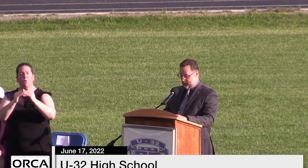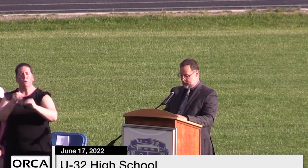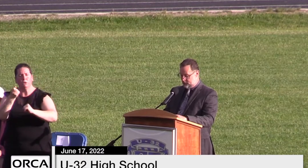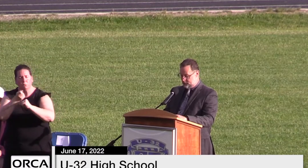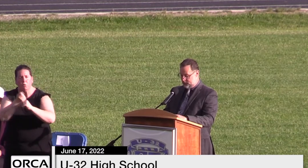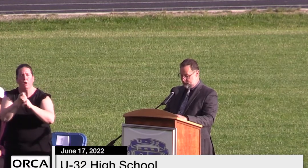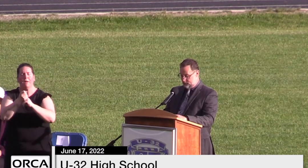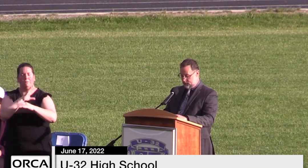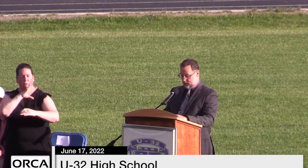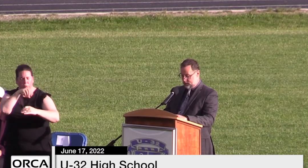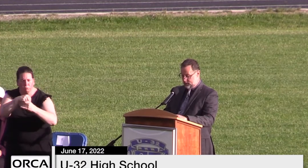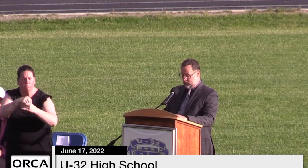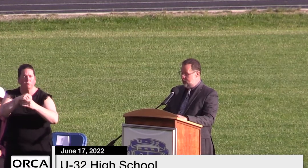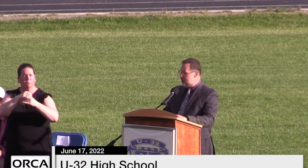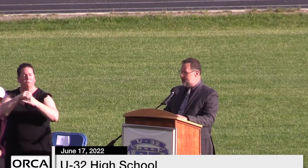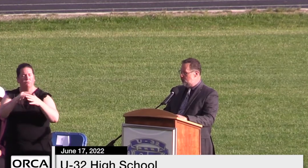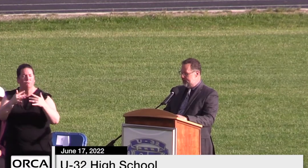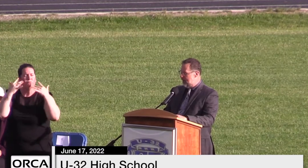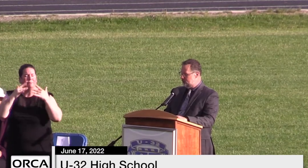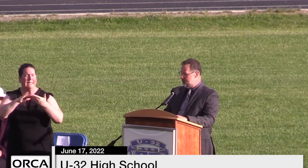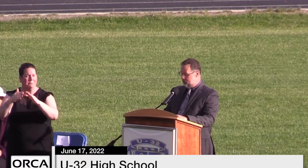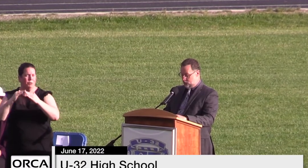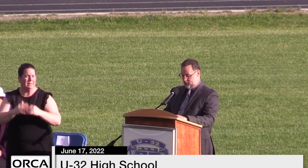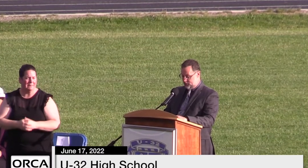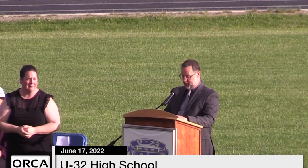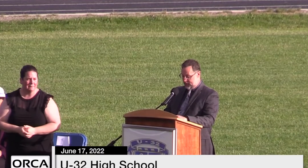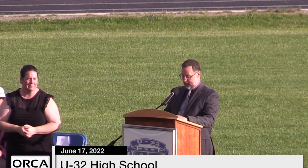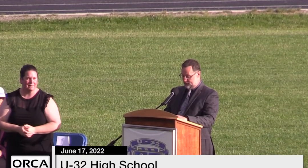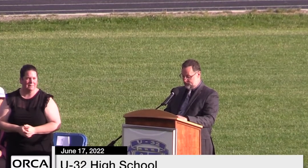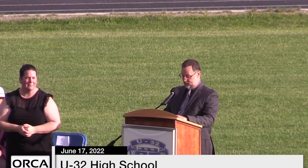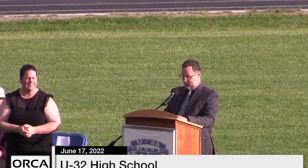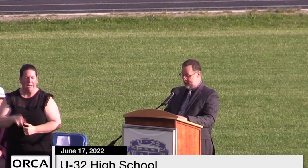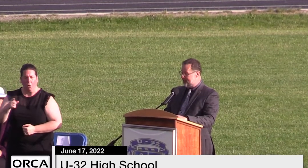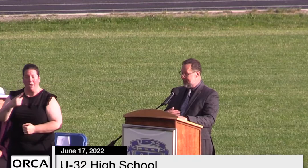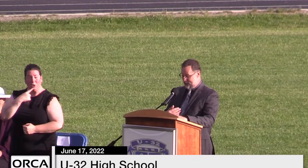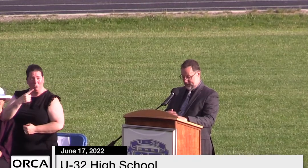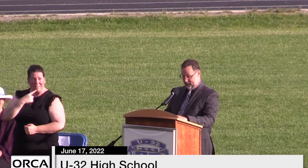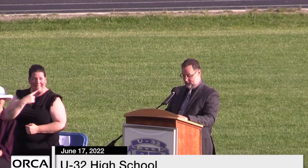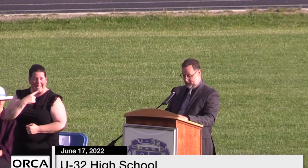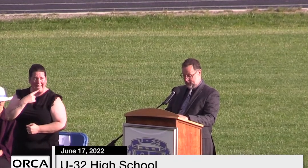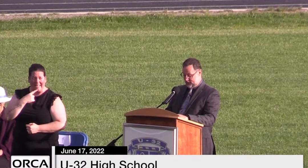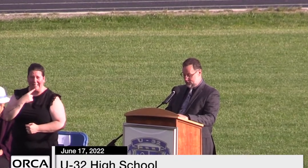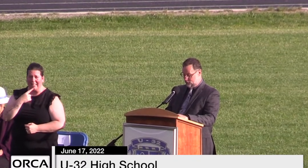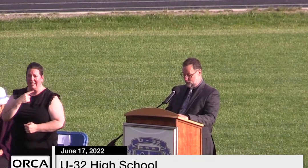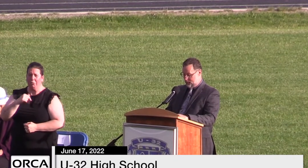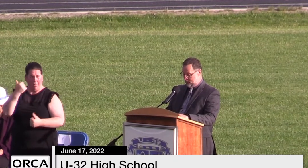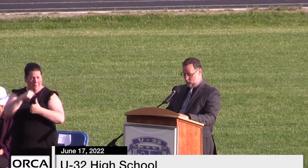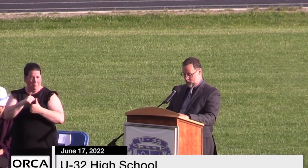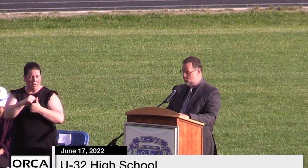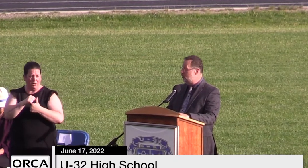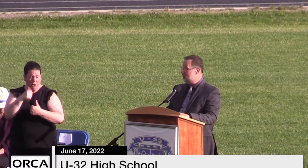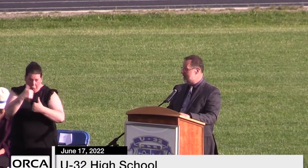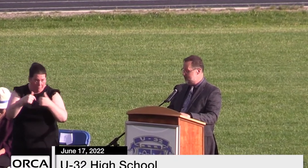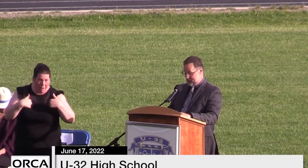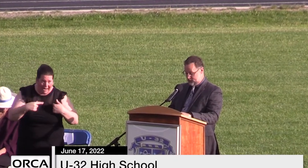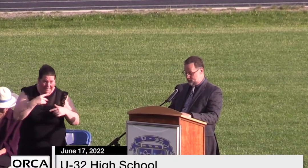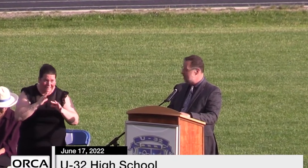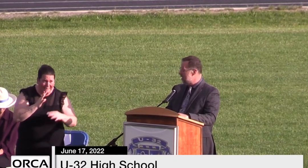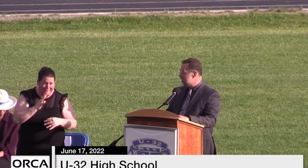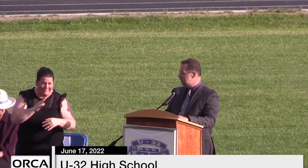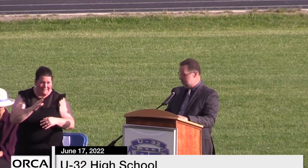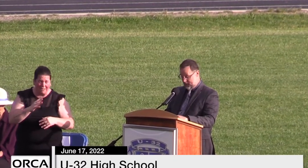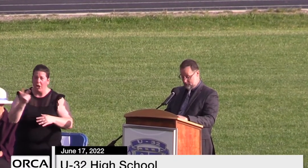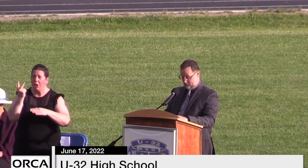supportive, and inclusive. People will not remember what you say. I don't kid myself to think that you will remember one word of my